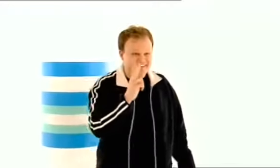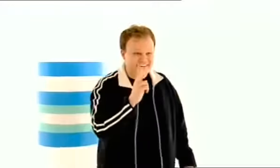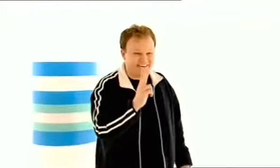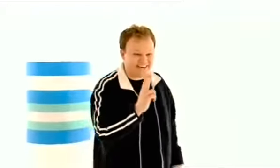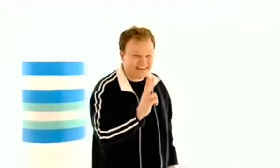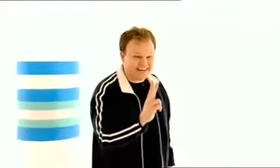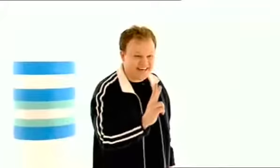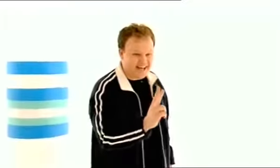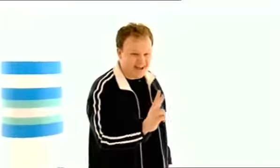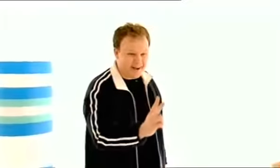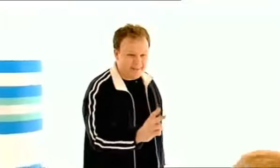Look.